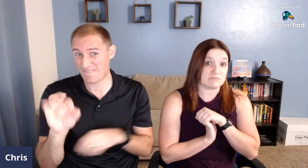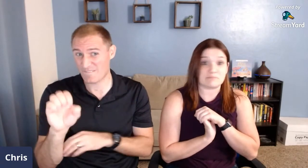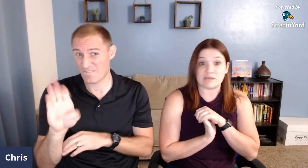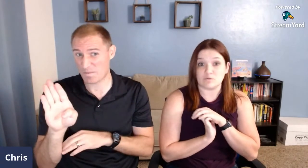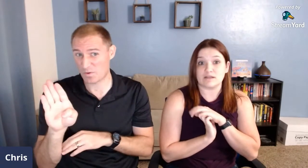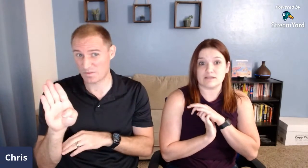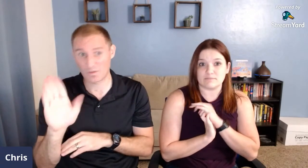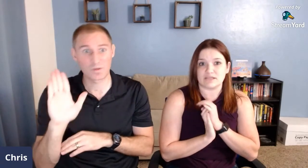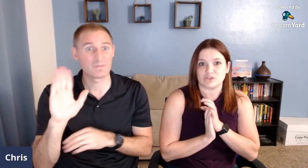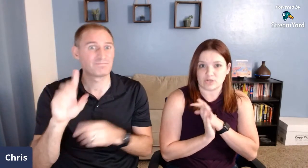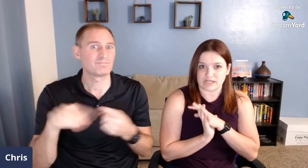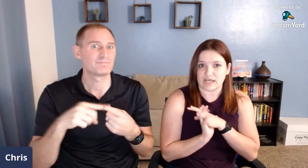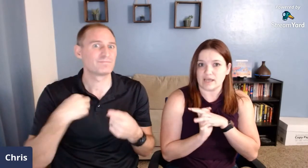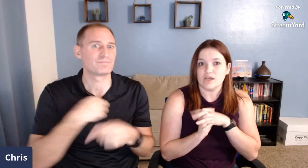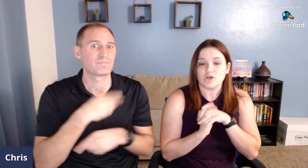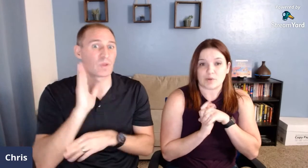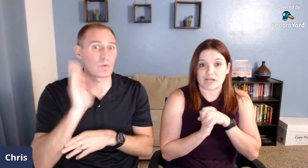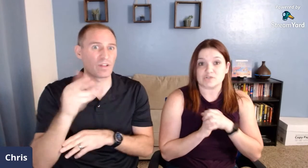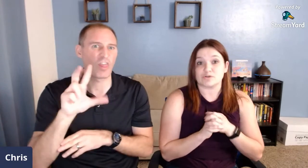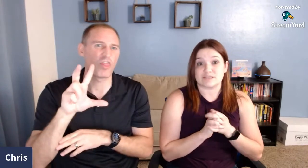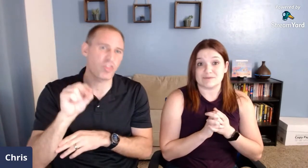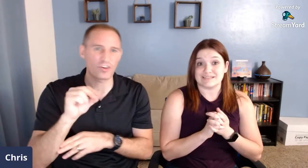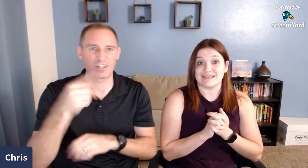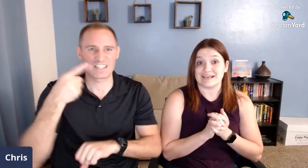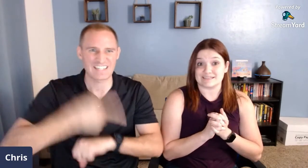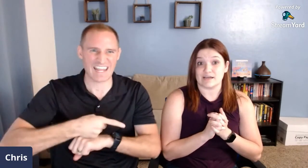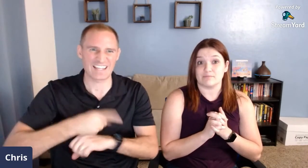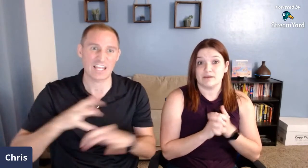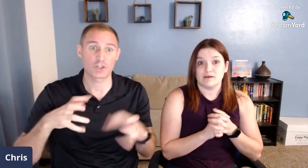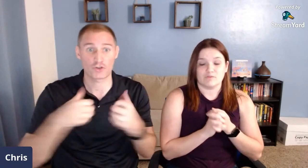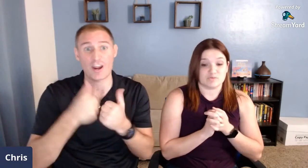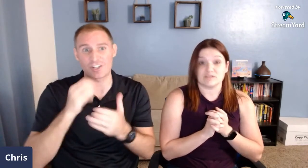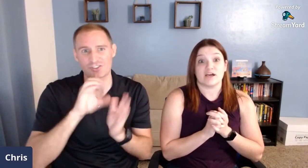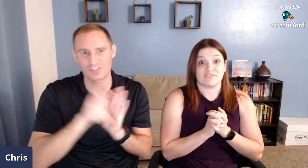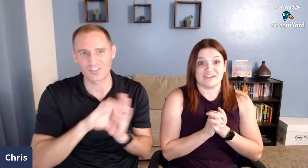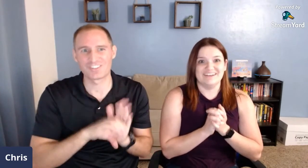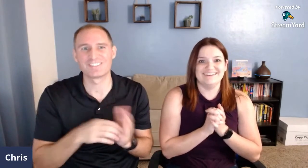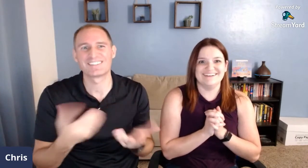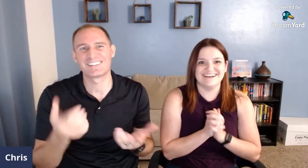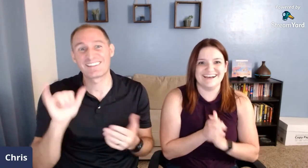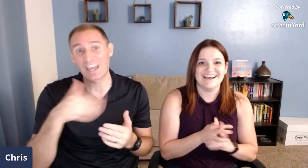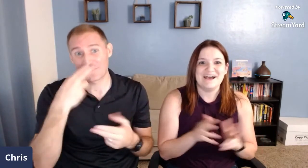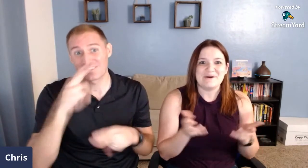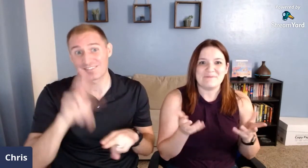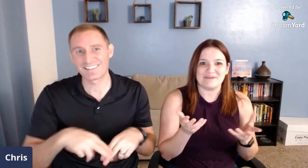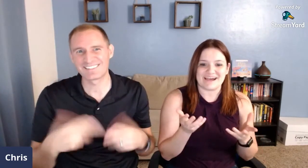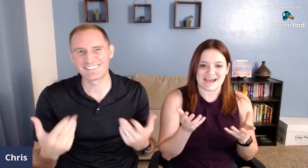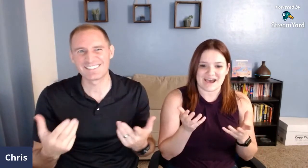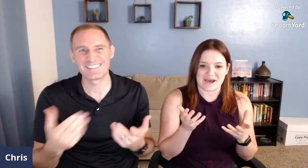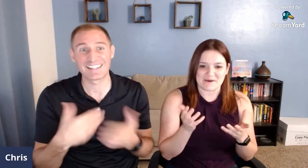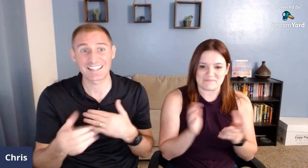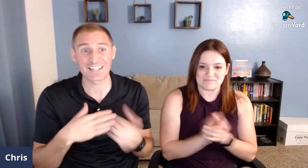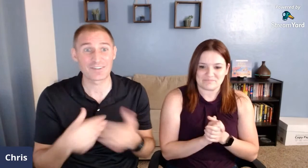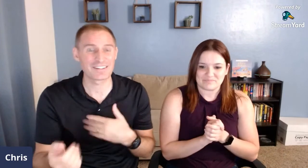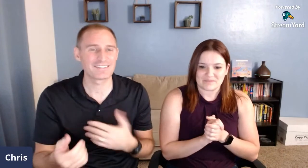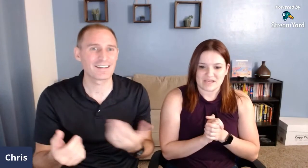we'll do the big one, the big 30-day crash course that we did last time, which was a lot of fun. But